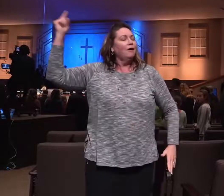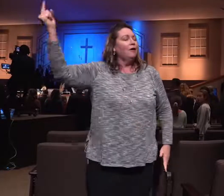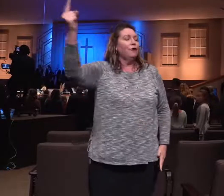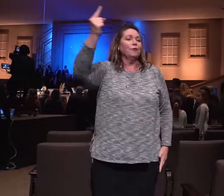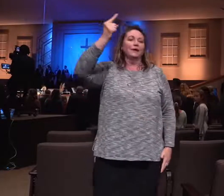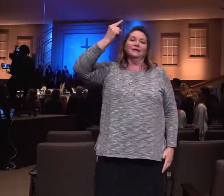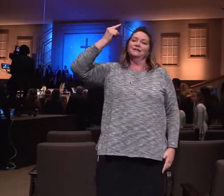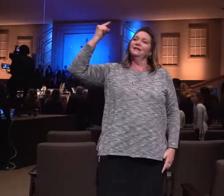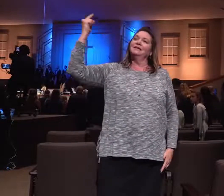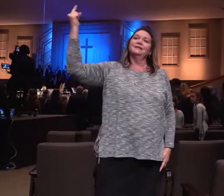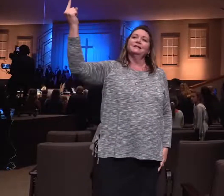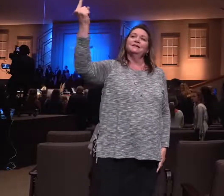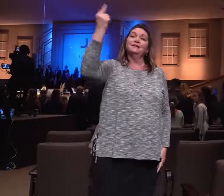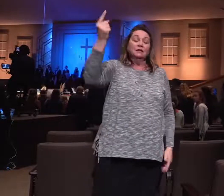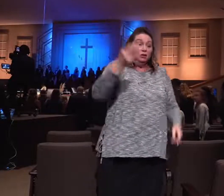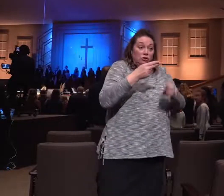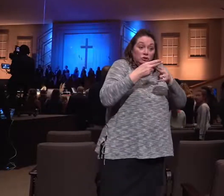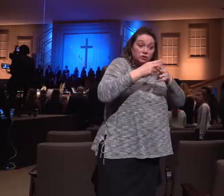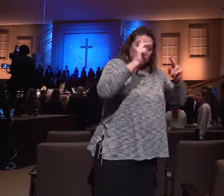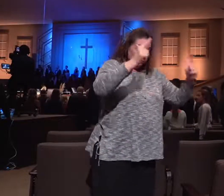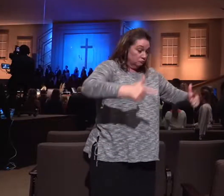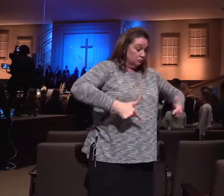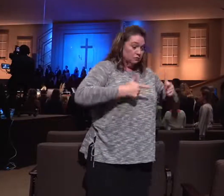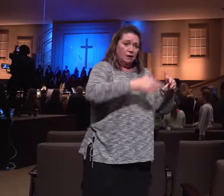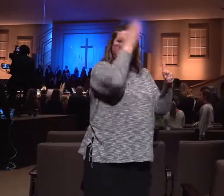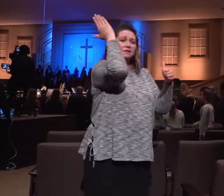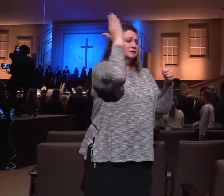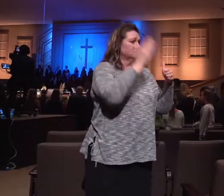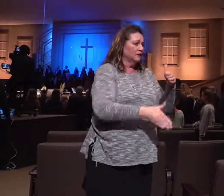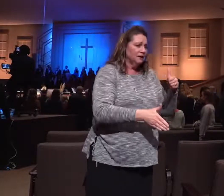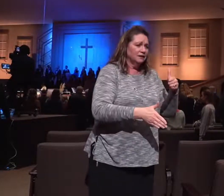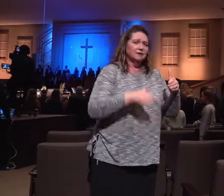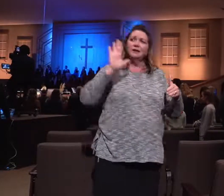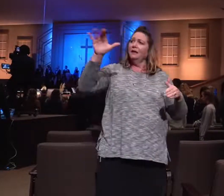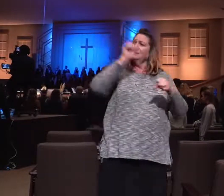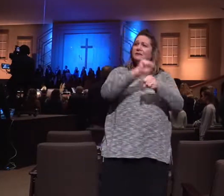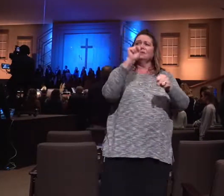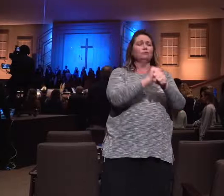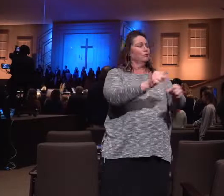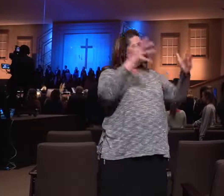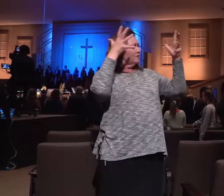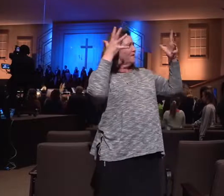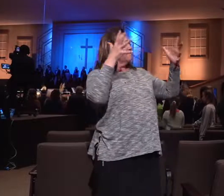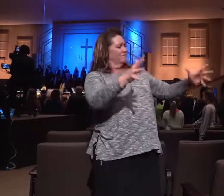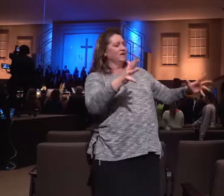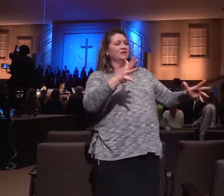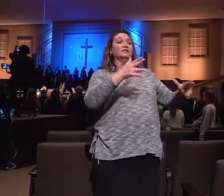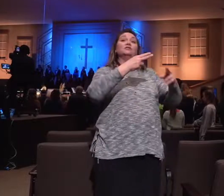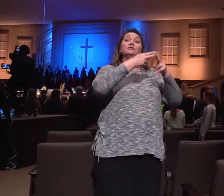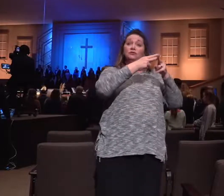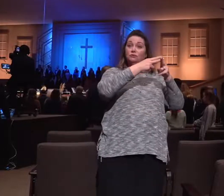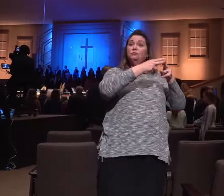reward, till the race is finished and the work is